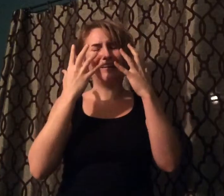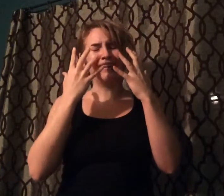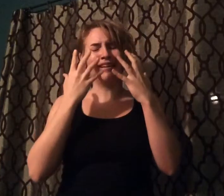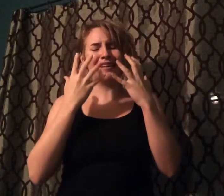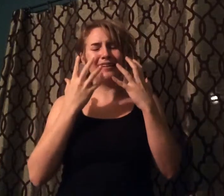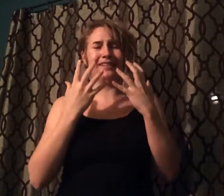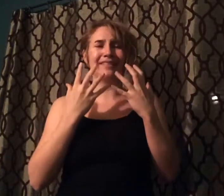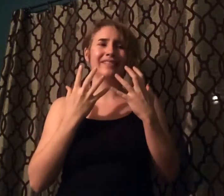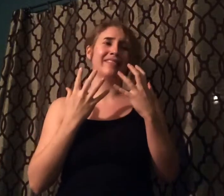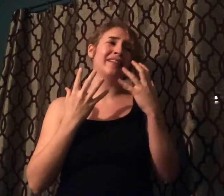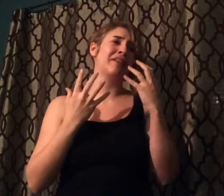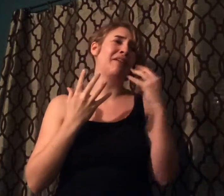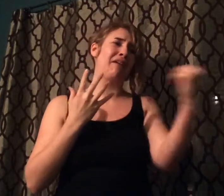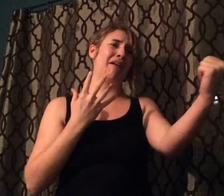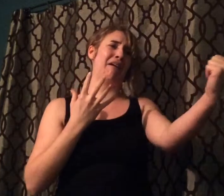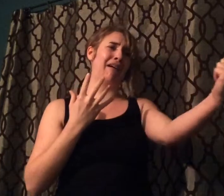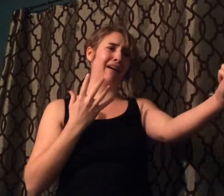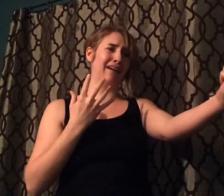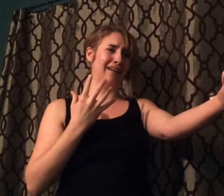Staring at